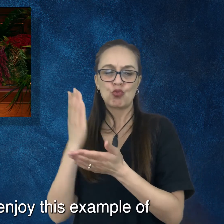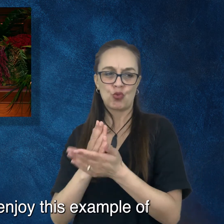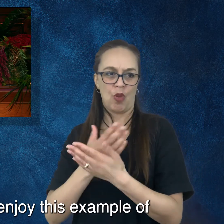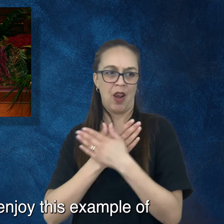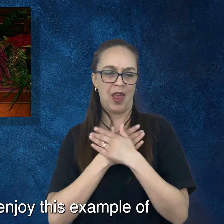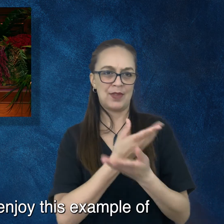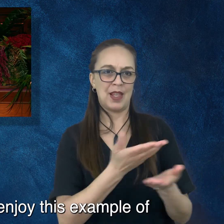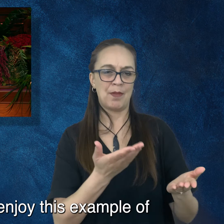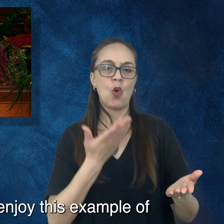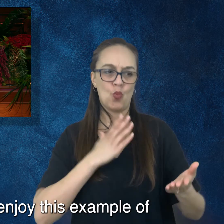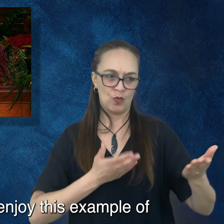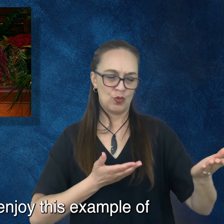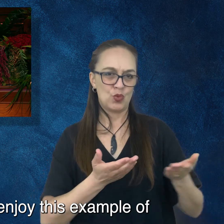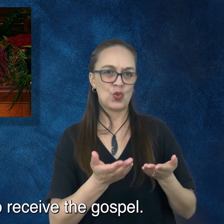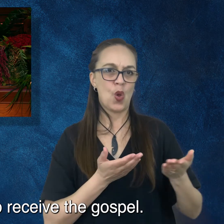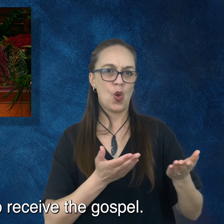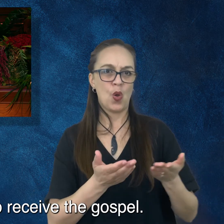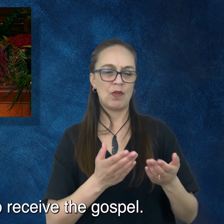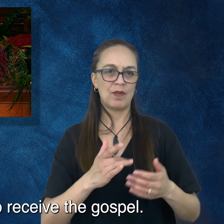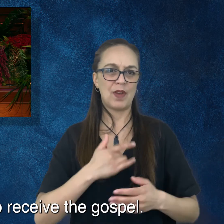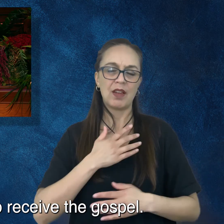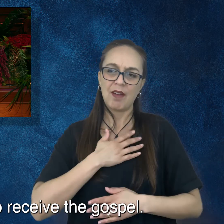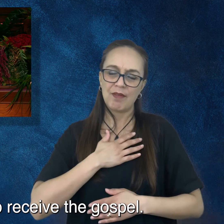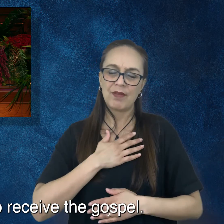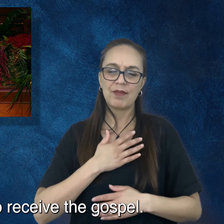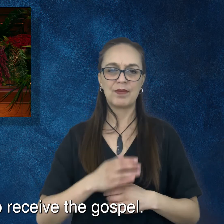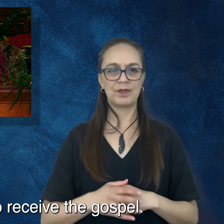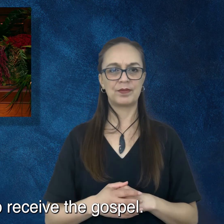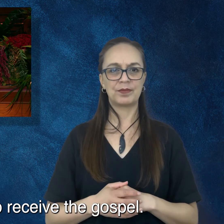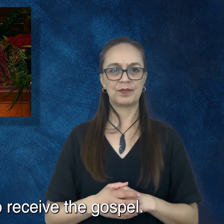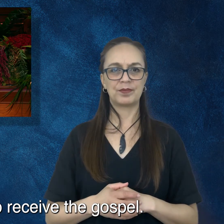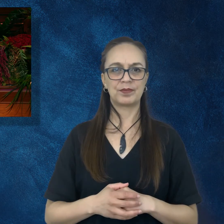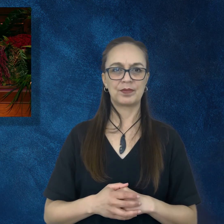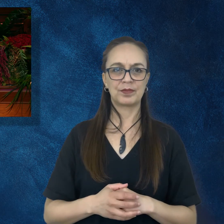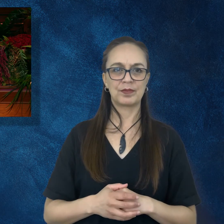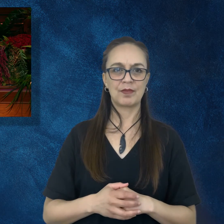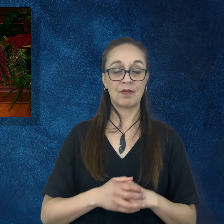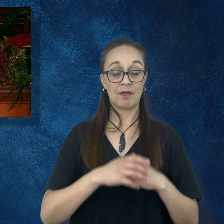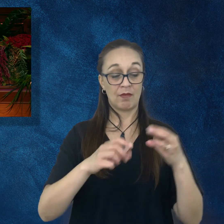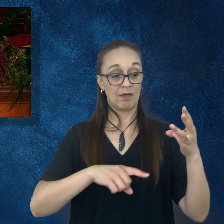I think you'll enjoy this example of inviting all to receive the gospel.